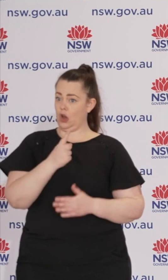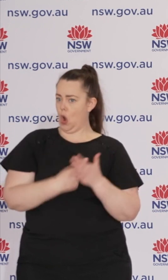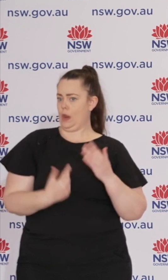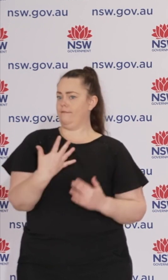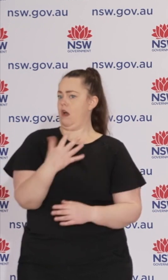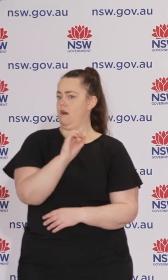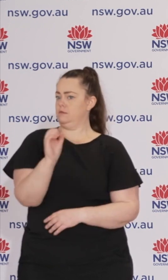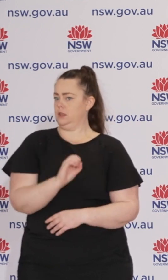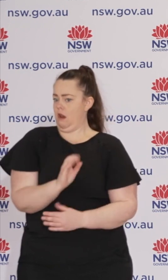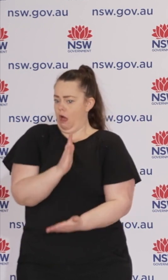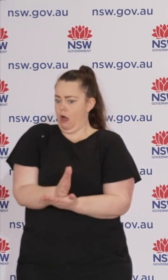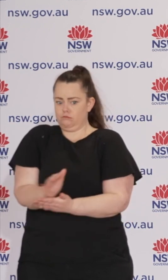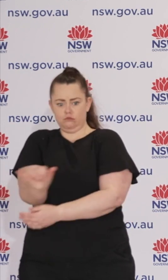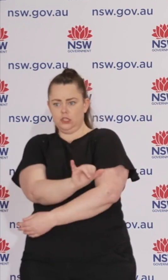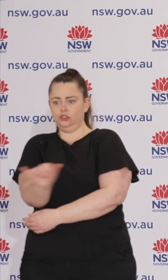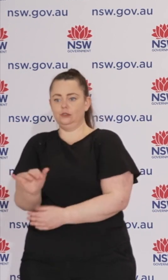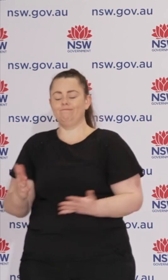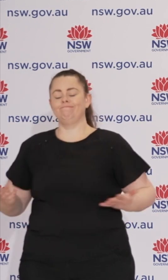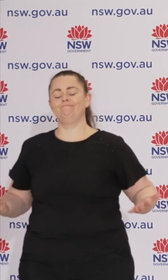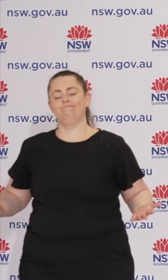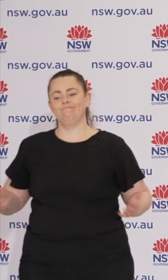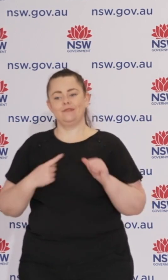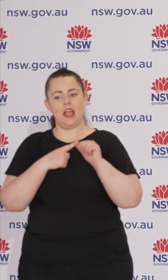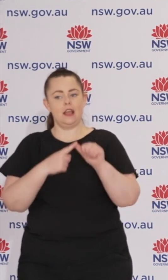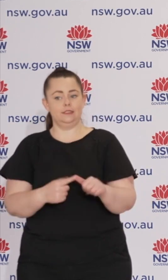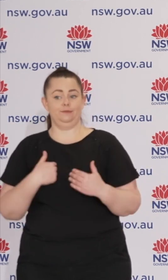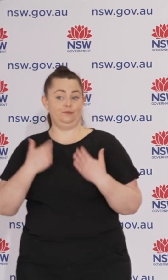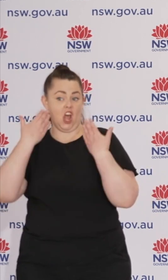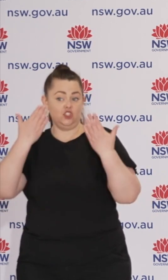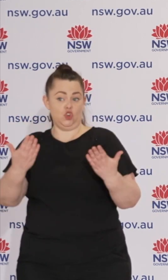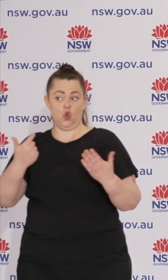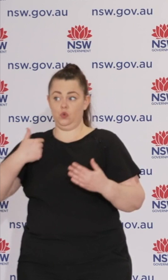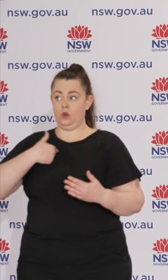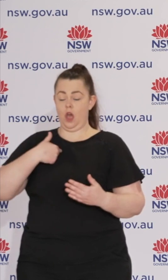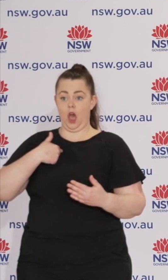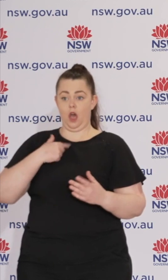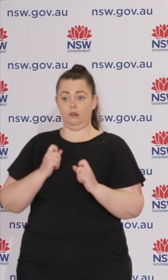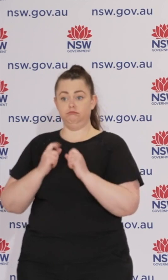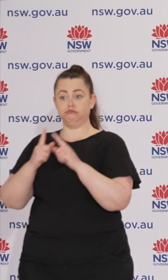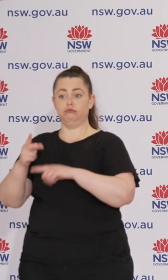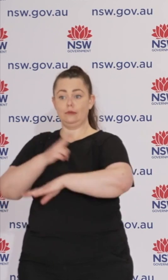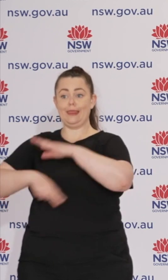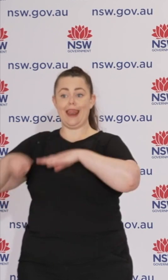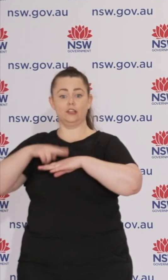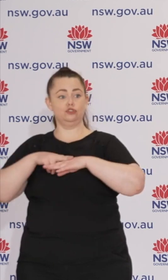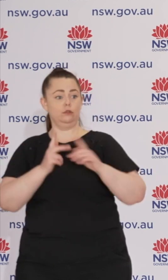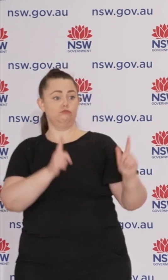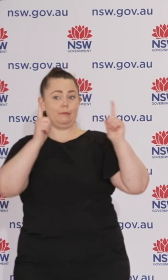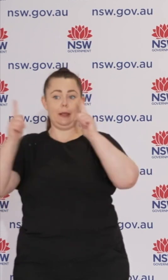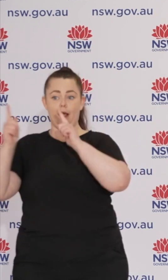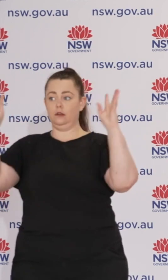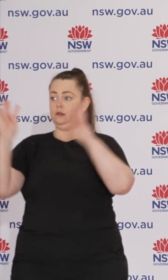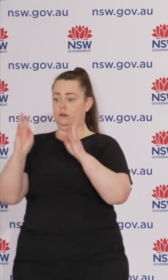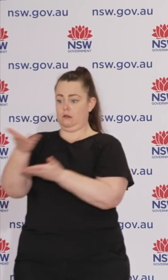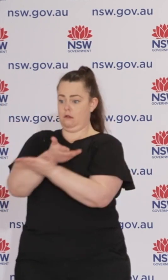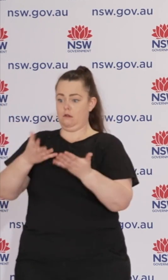I can't comment on that. You'll have to leave that till the Premier's back. I don't sit in National Cabinet, but statistics can vary, and it could have been a